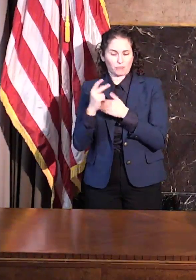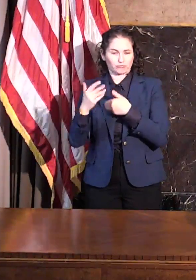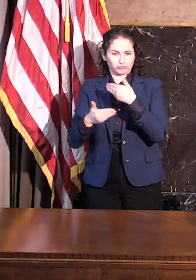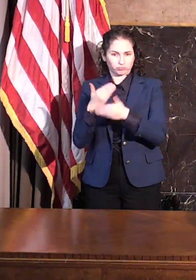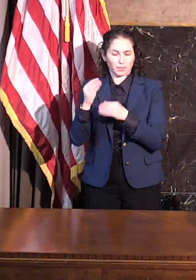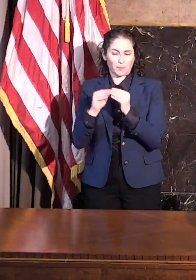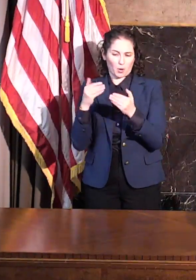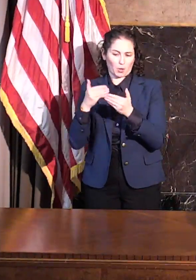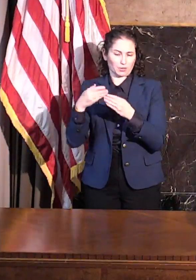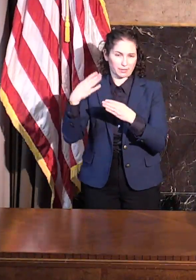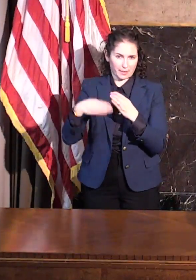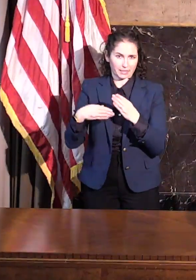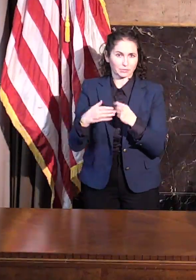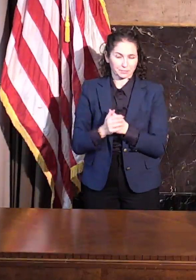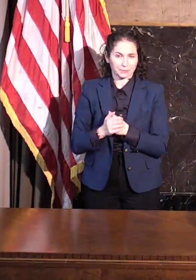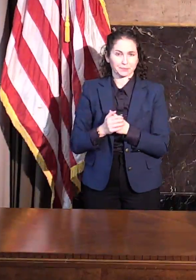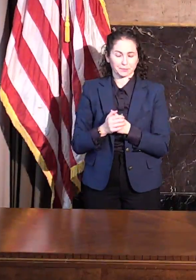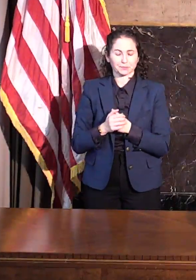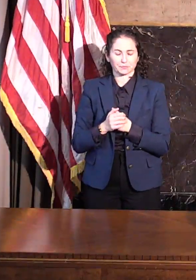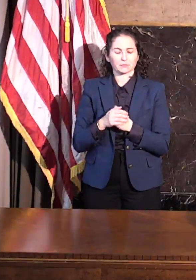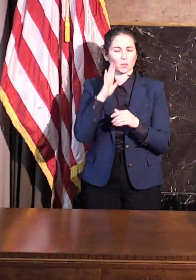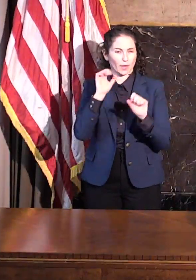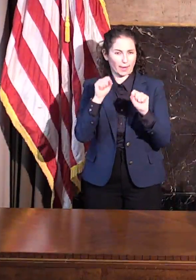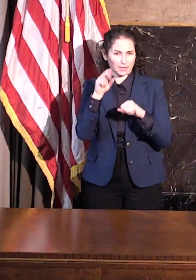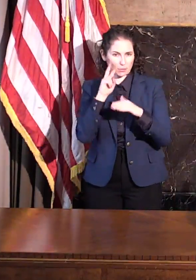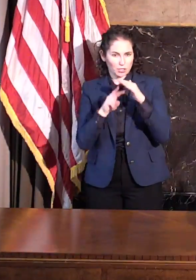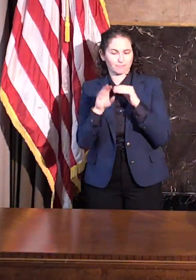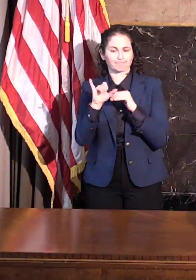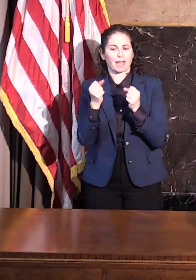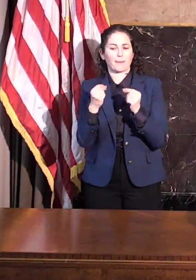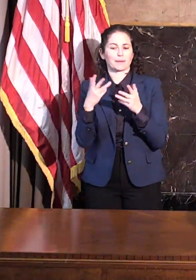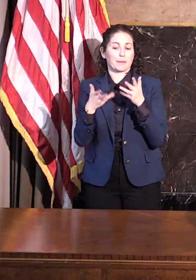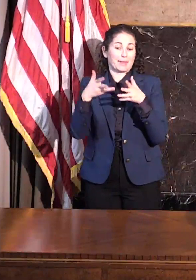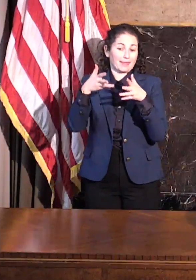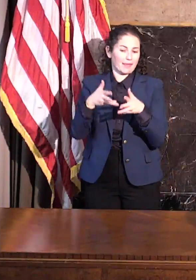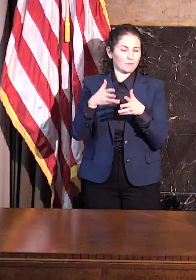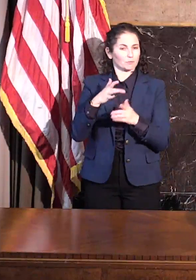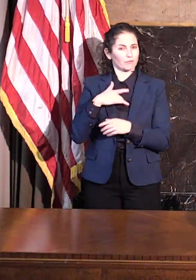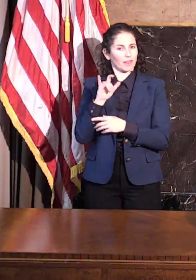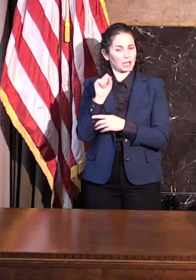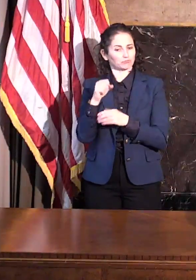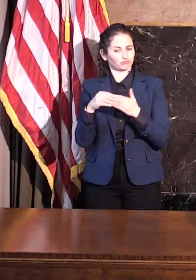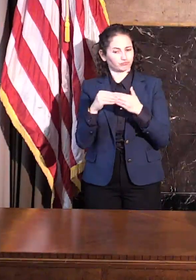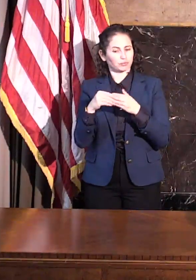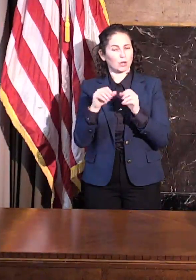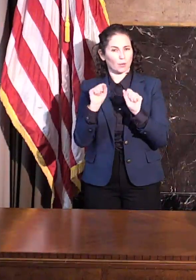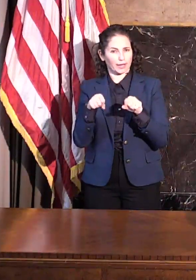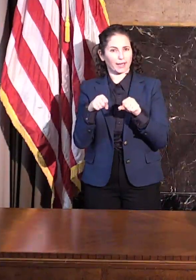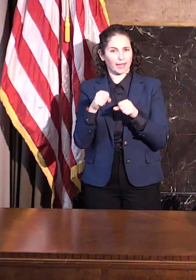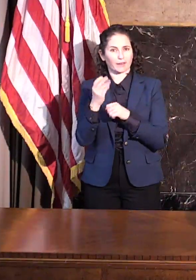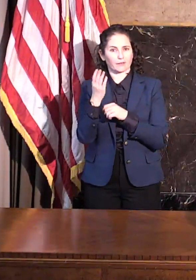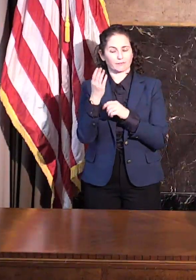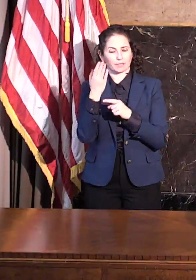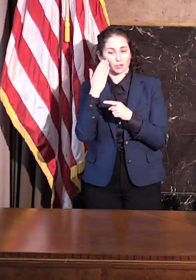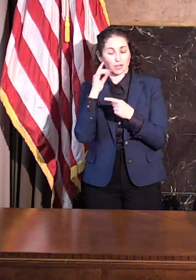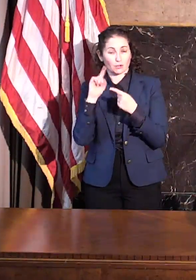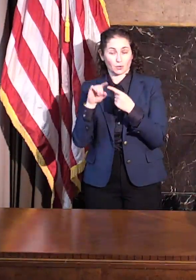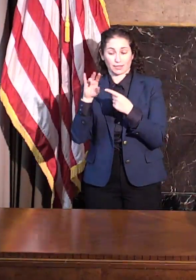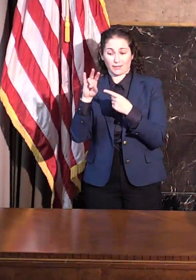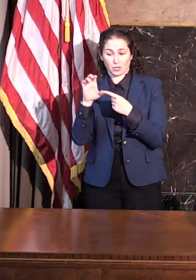next week. We're transferring the 14,700 from the long-term care program into our